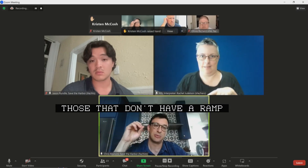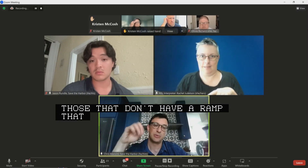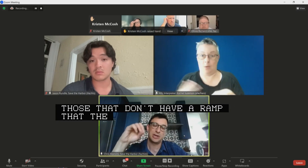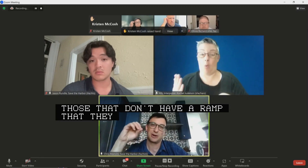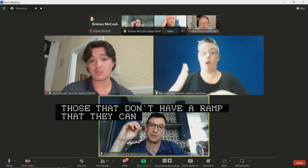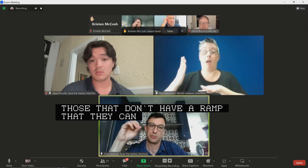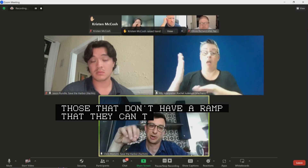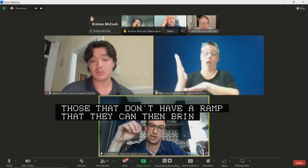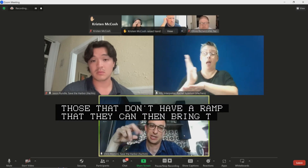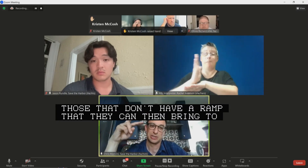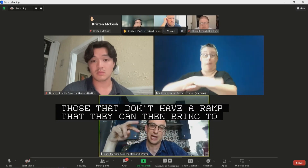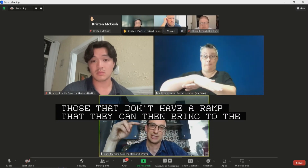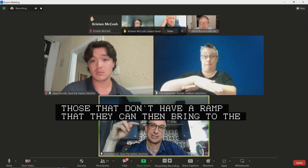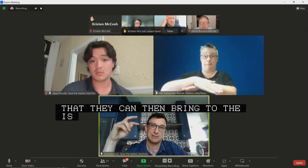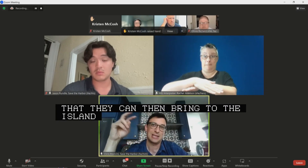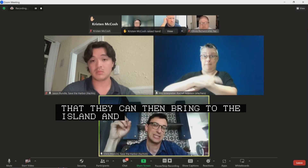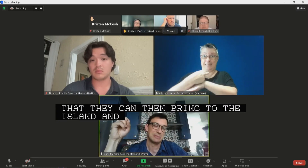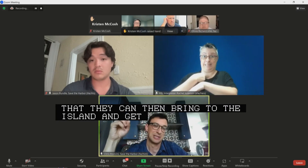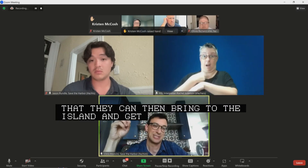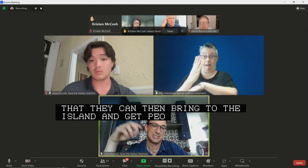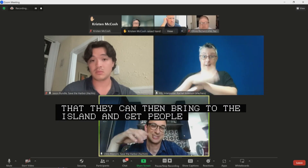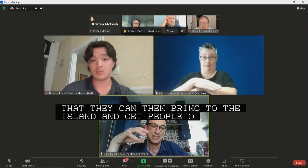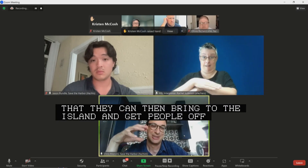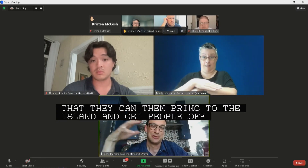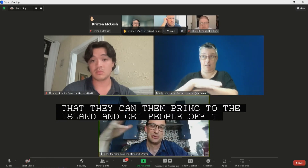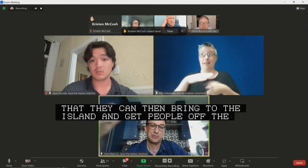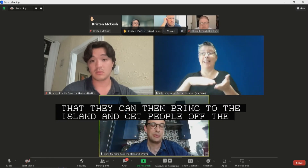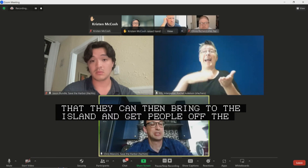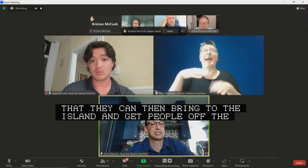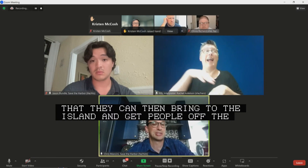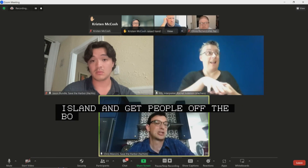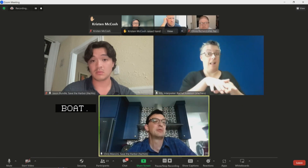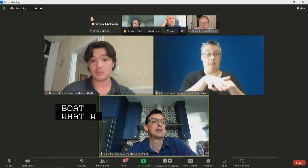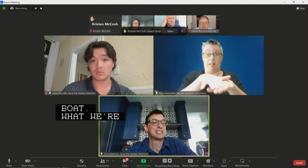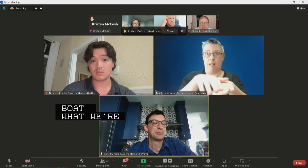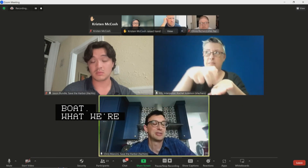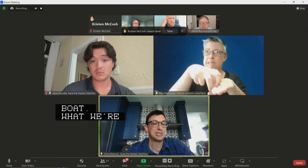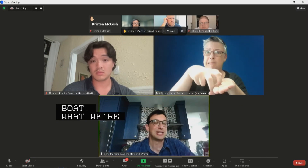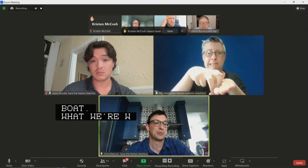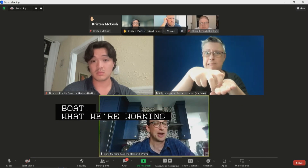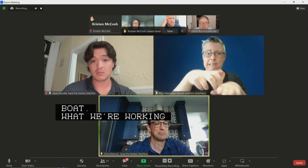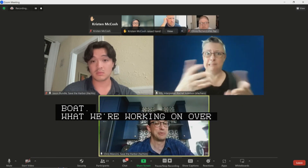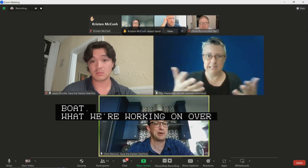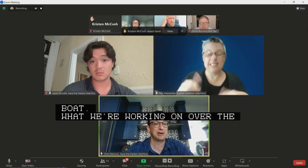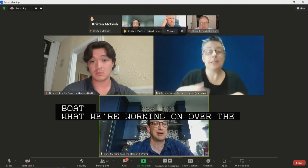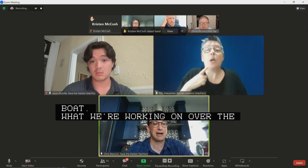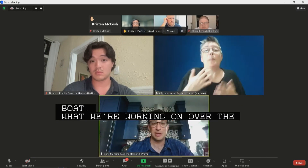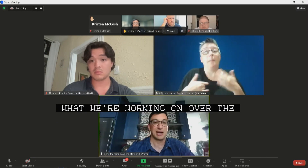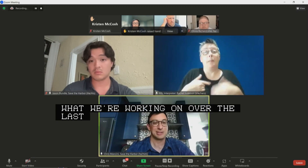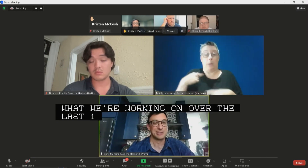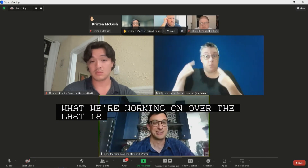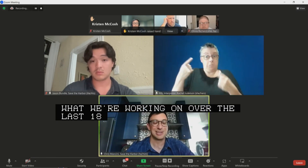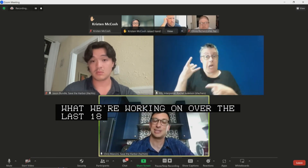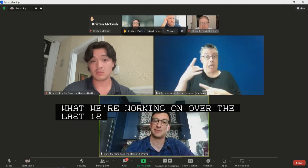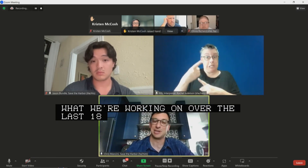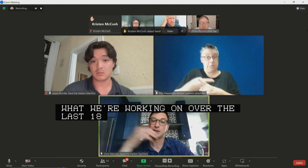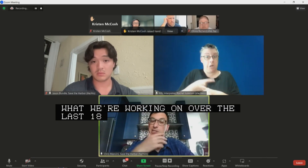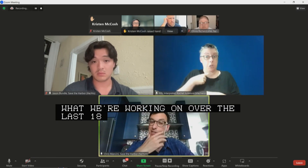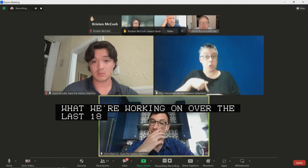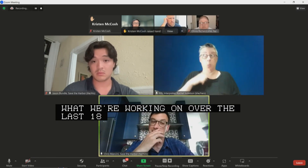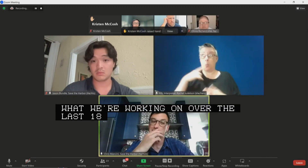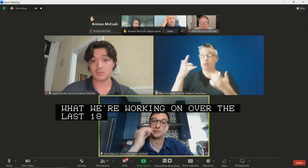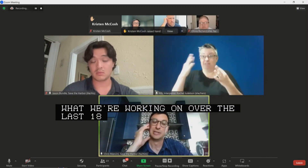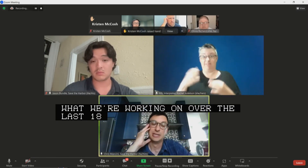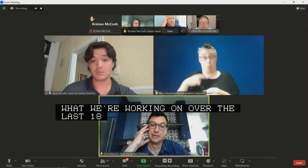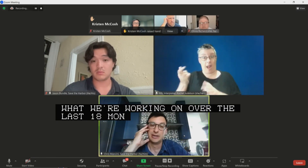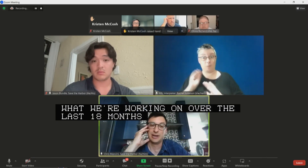So what we are working on in the last 18 months is, well, it could be as simple as we need a ramp on the island that lives there and is